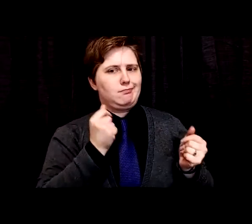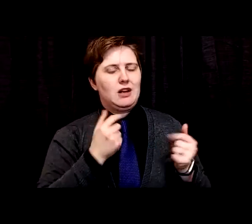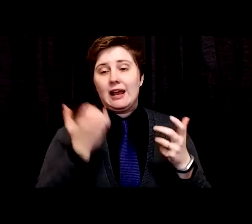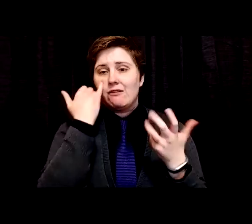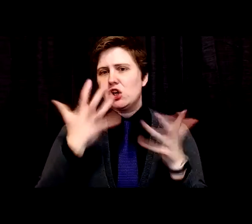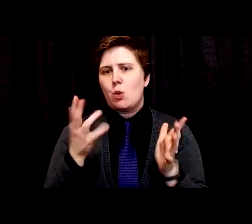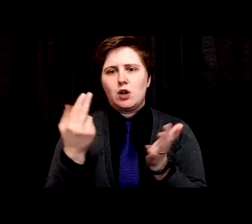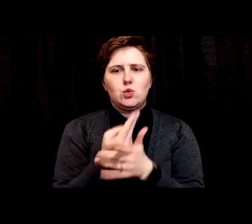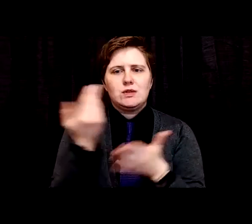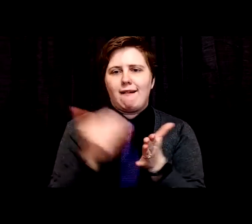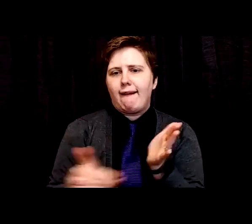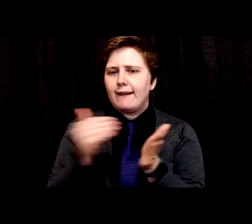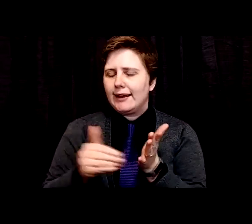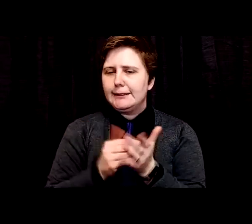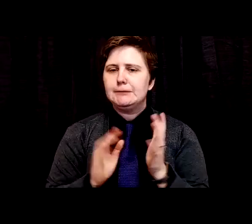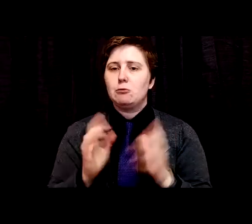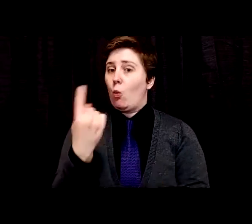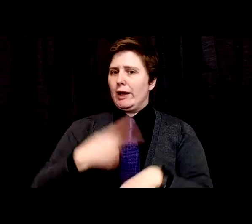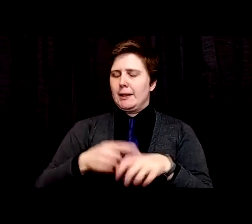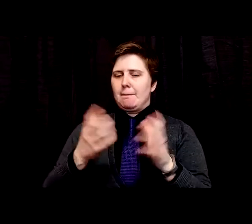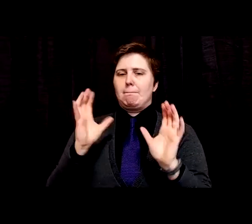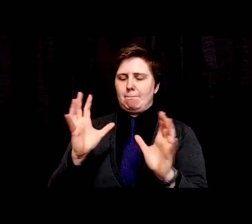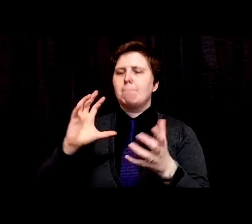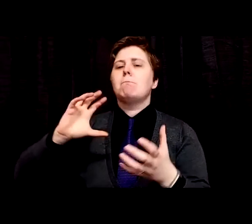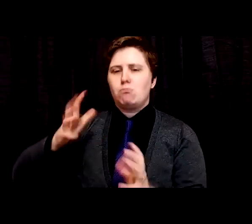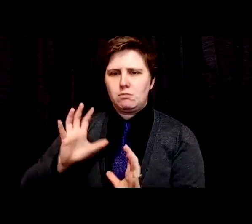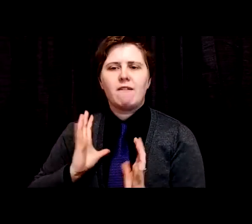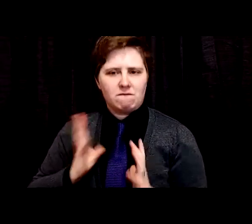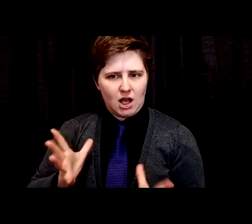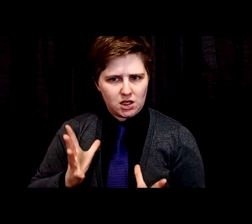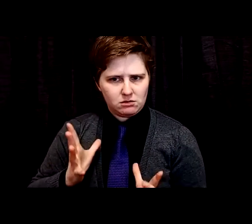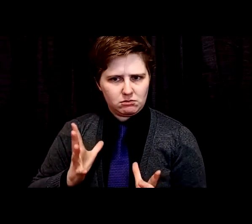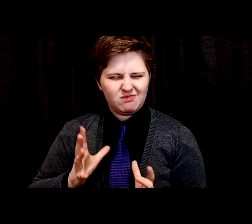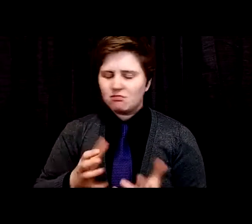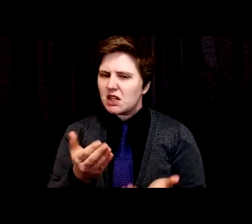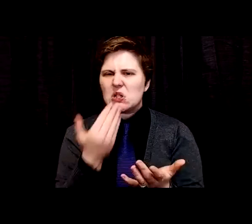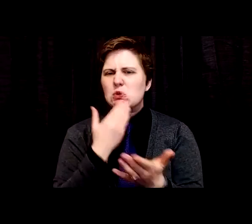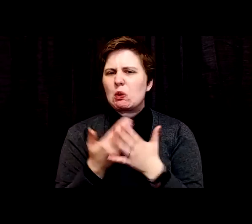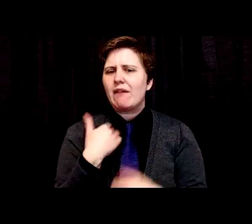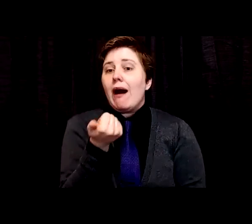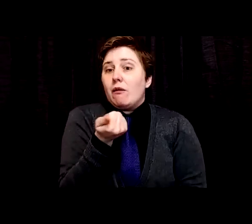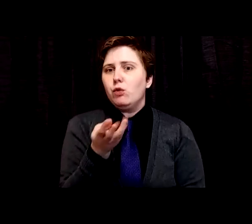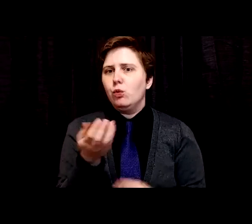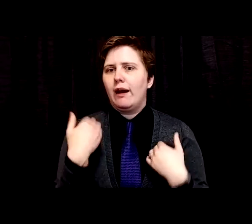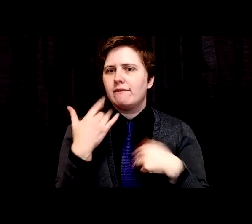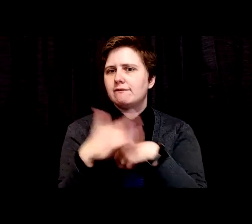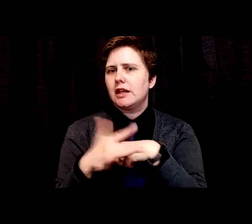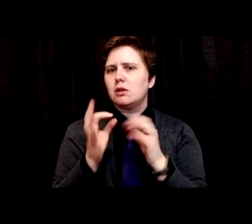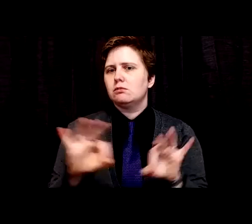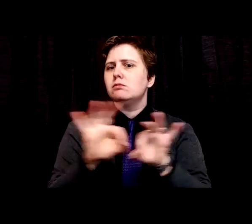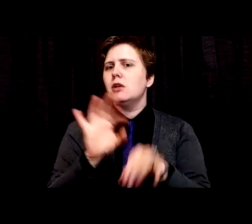mask over and over again. You use it once, go ahead and launder it. You can put that back on. That's why it's probably good to have a couple of these laying around the